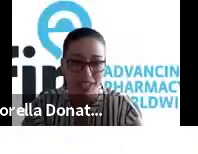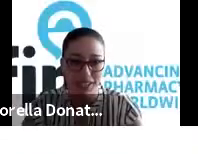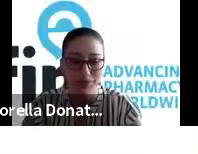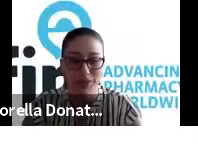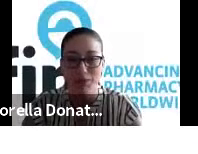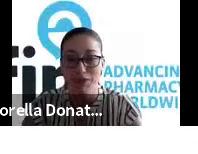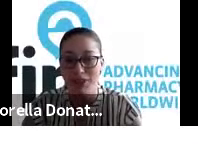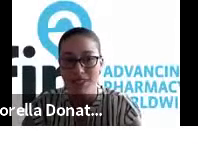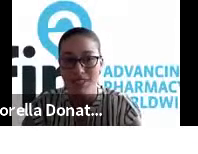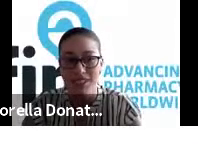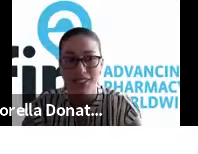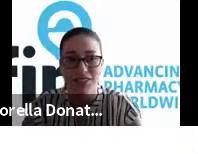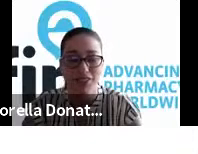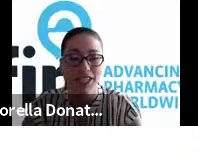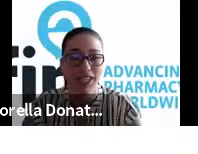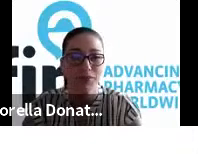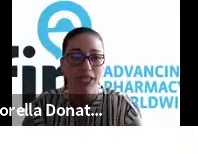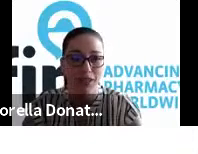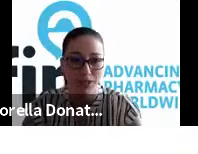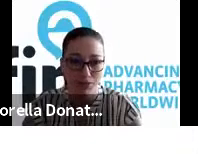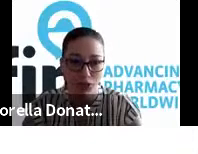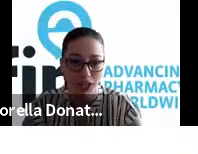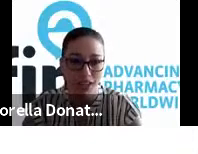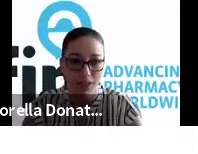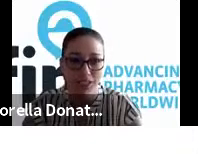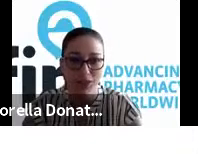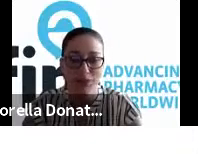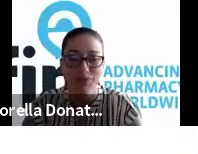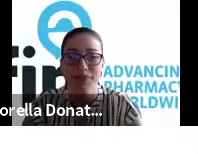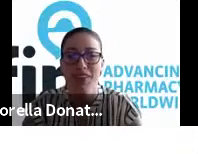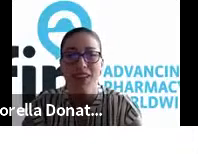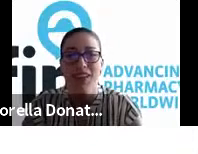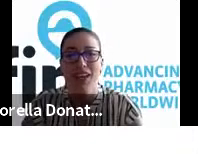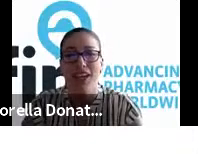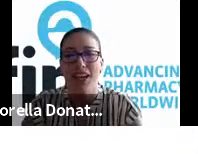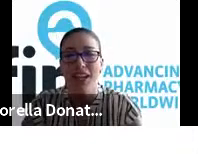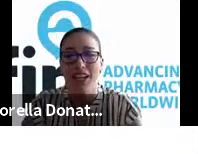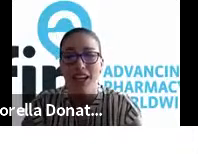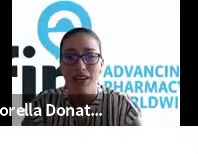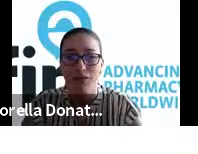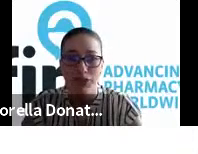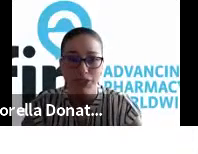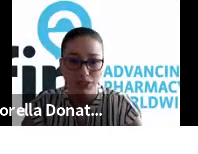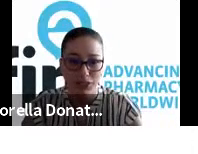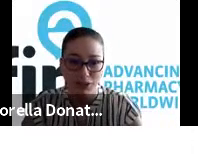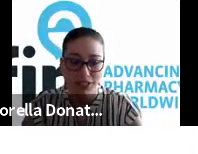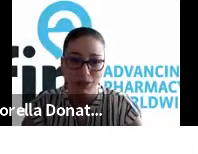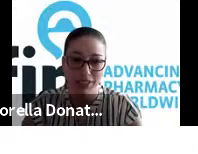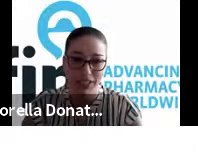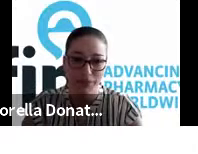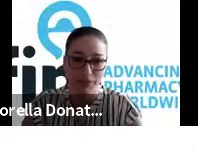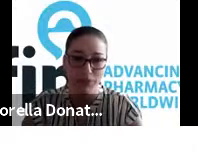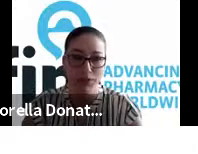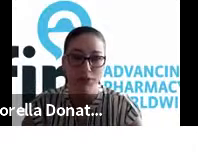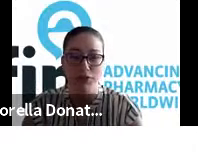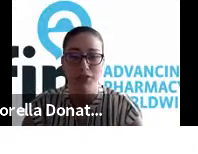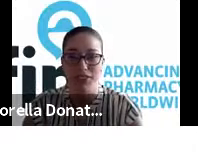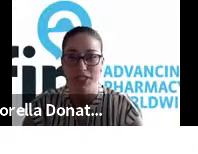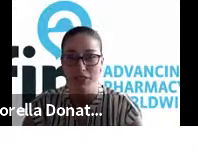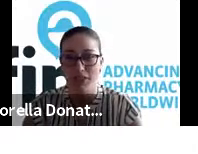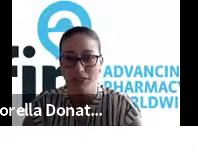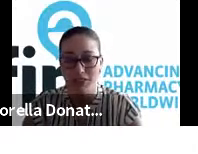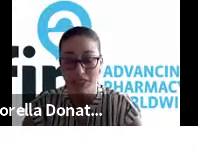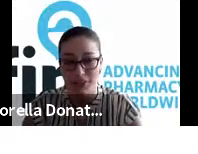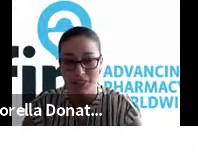mentioned, I'm a pharmacist in Costa Rica. My name is Fiorella Donato, and I have worked closely with deaf people